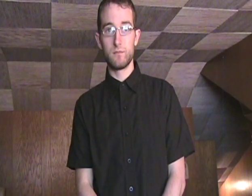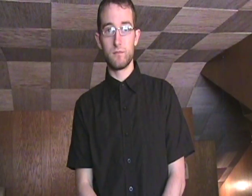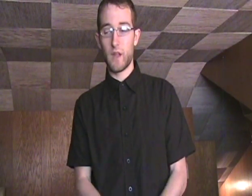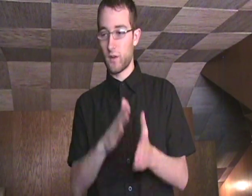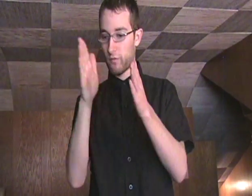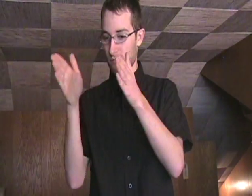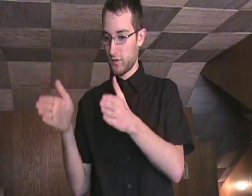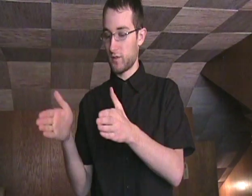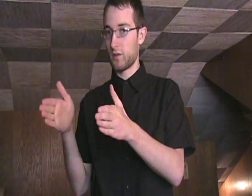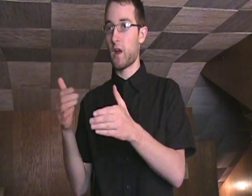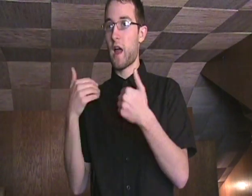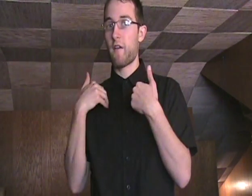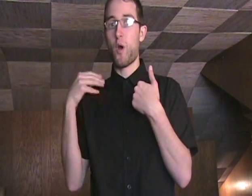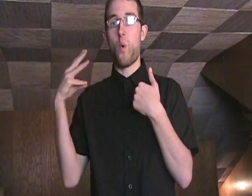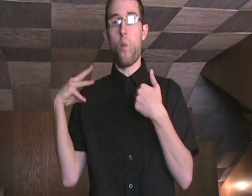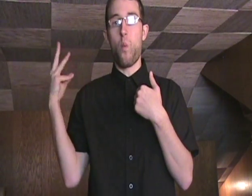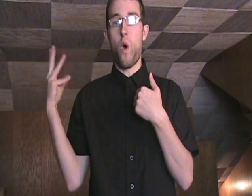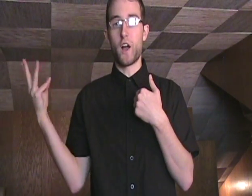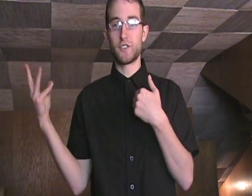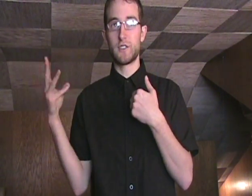And we have Washington's problem.